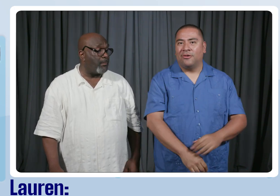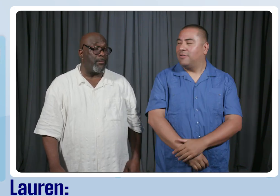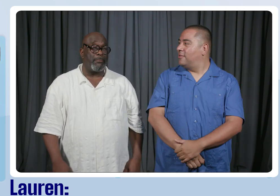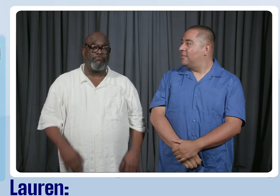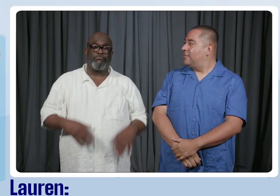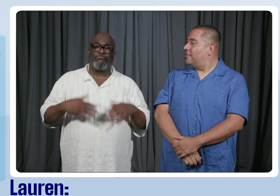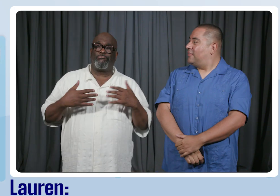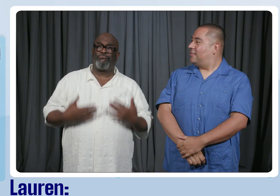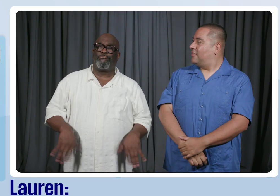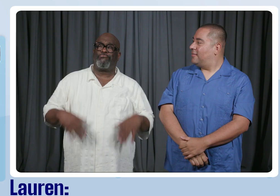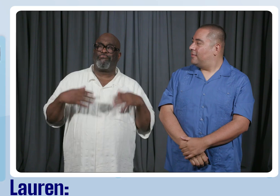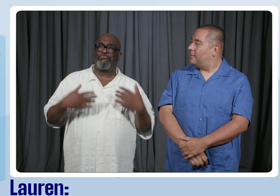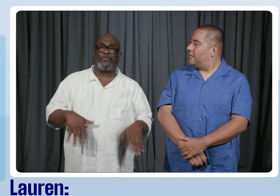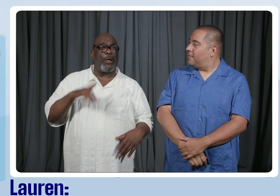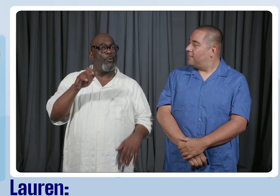Great.